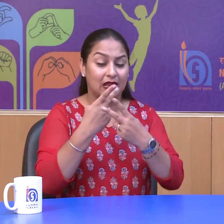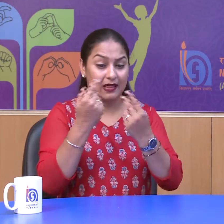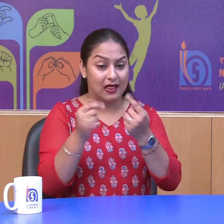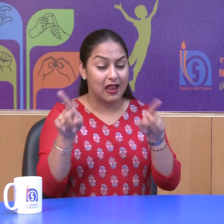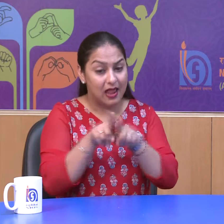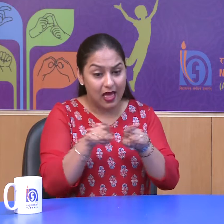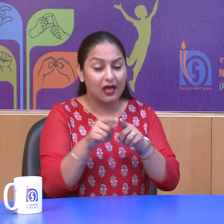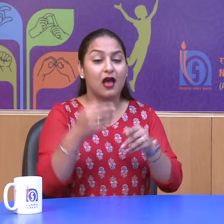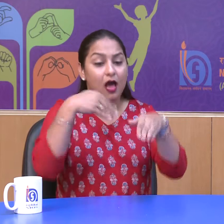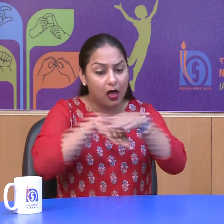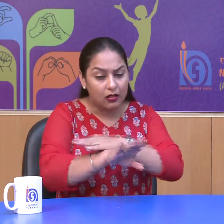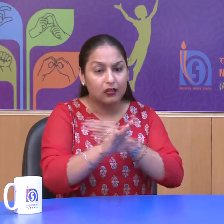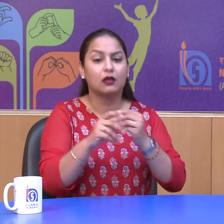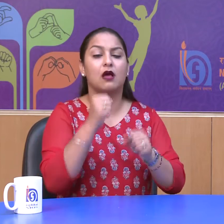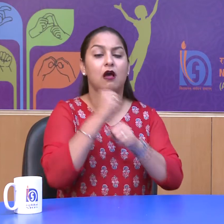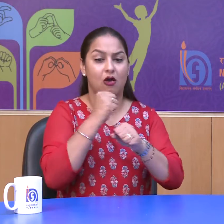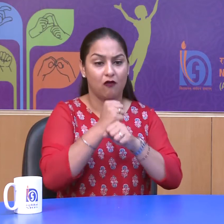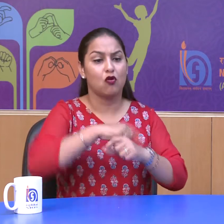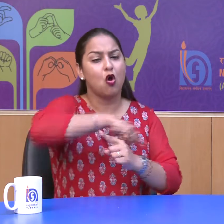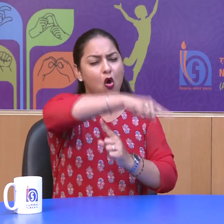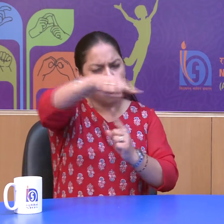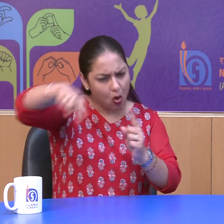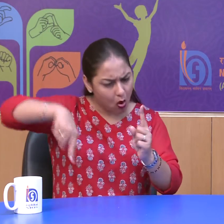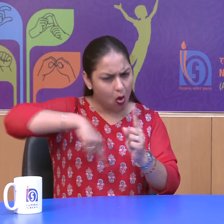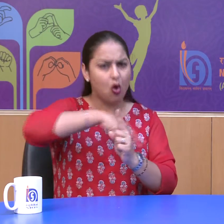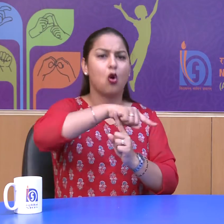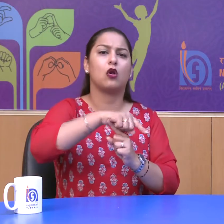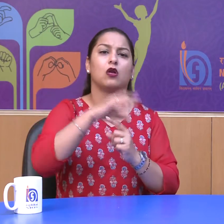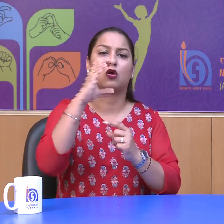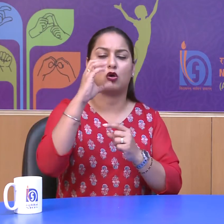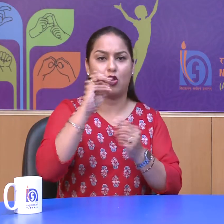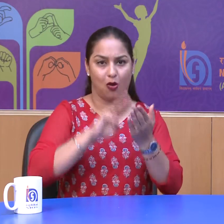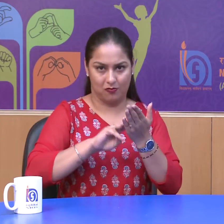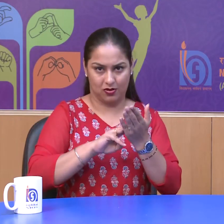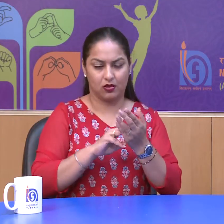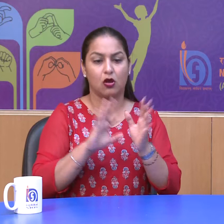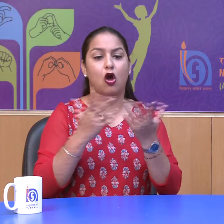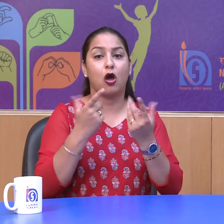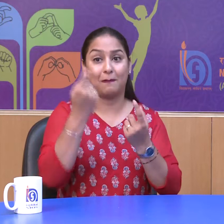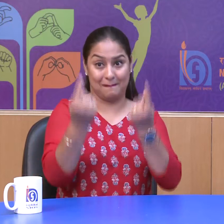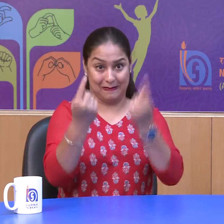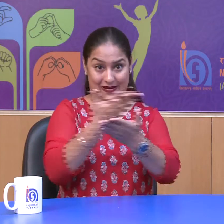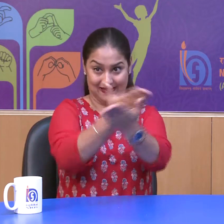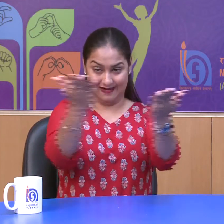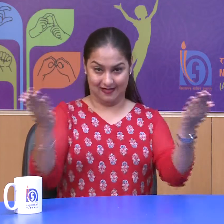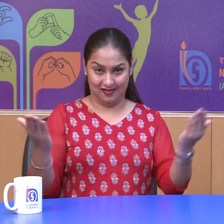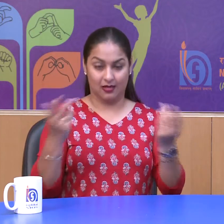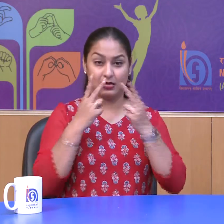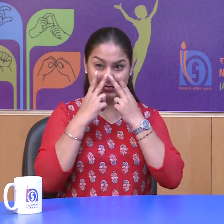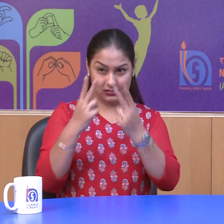the welfare of the whole community, and public opinion influences the